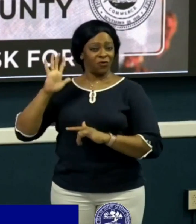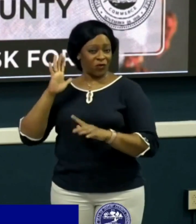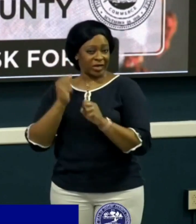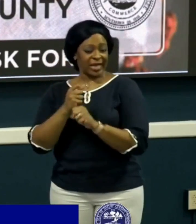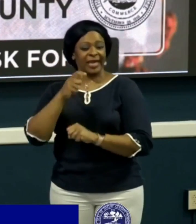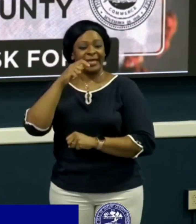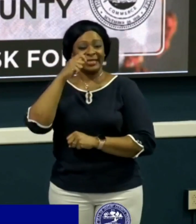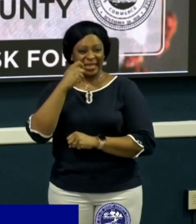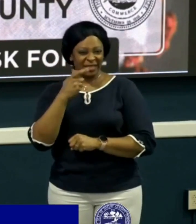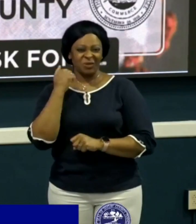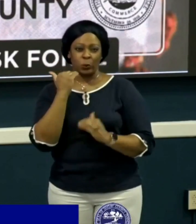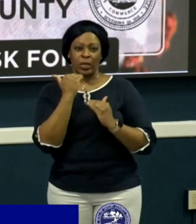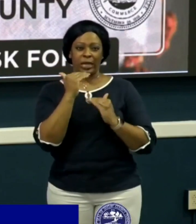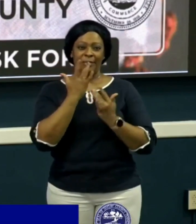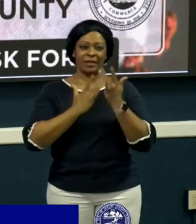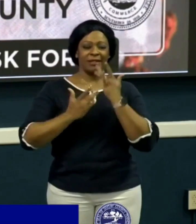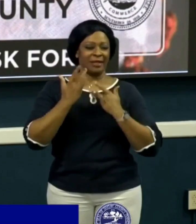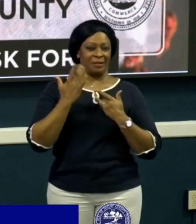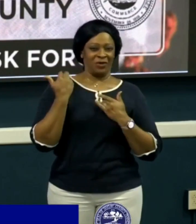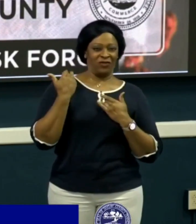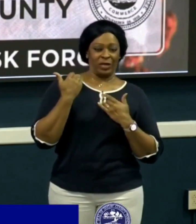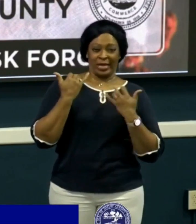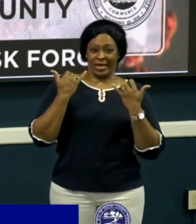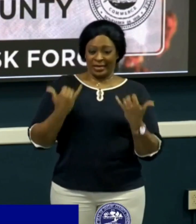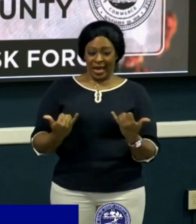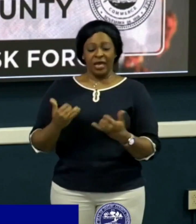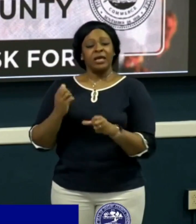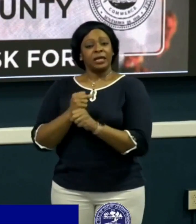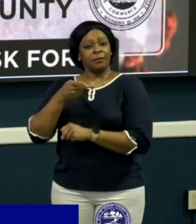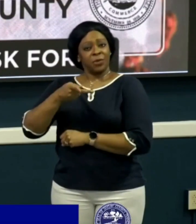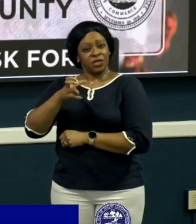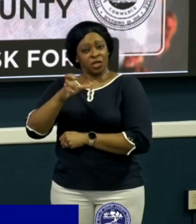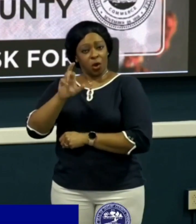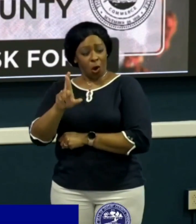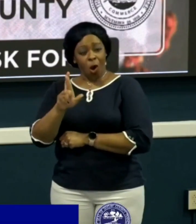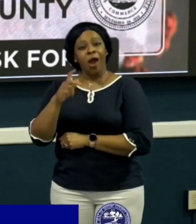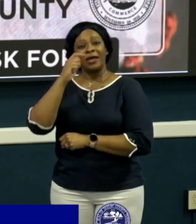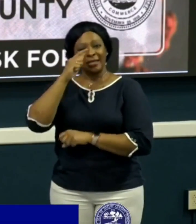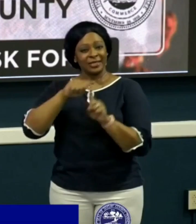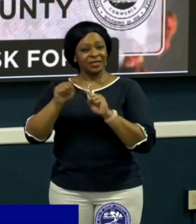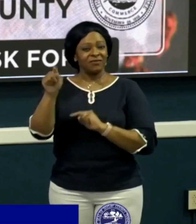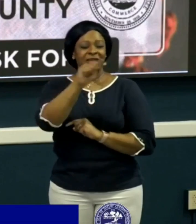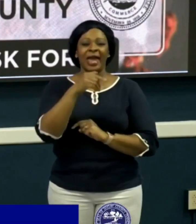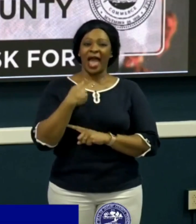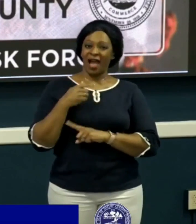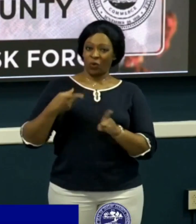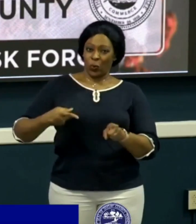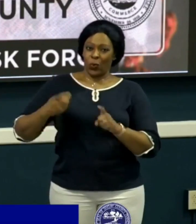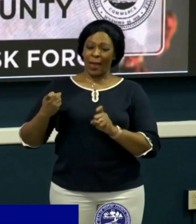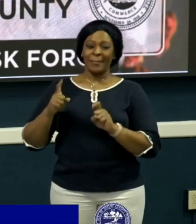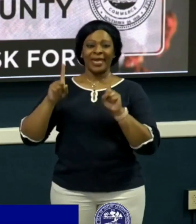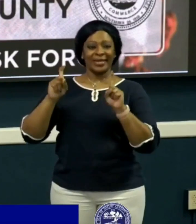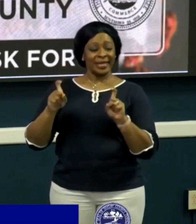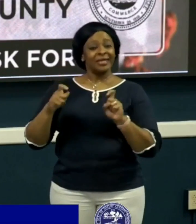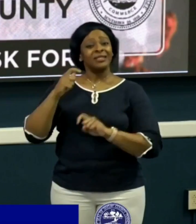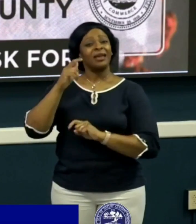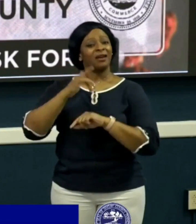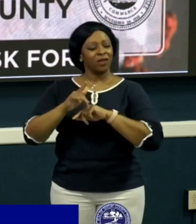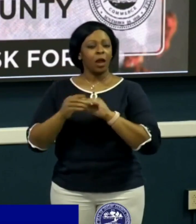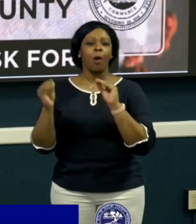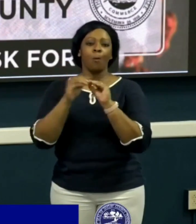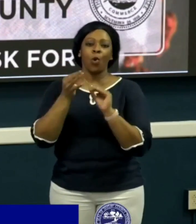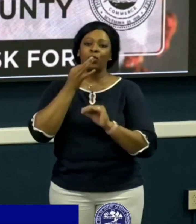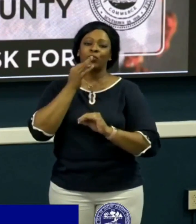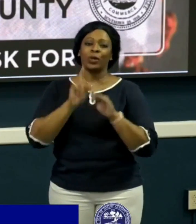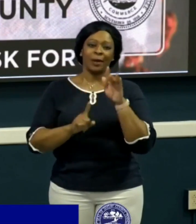were in limited supply. Now, not only can you get a PCR test at many locations, there are rapid tests available, and more are coming, as